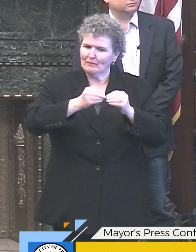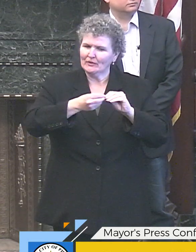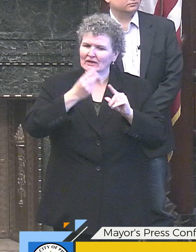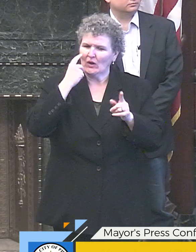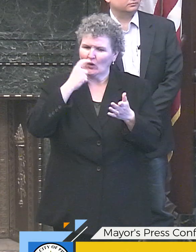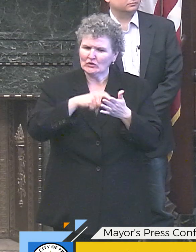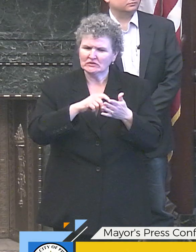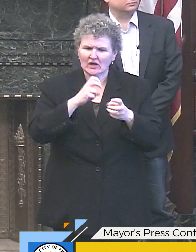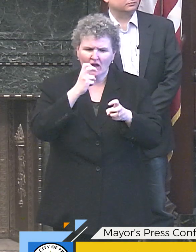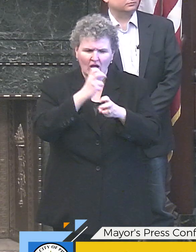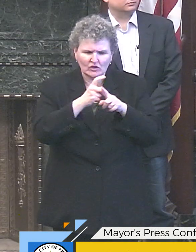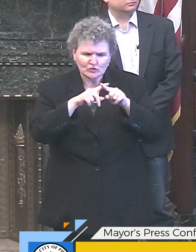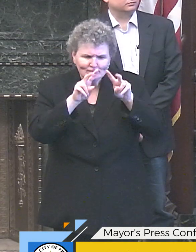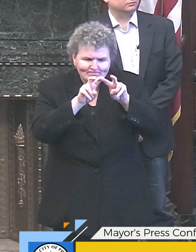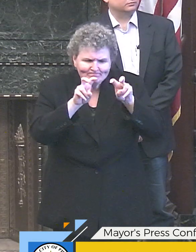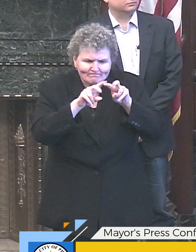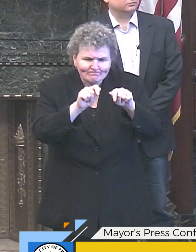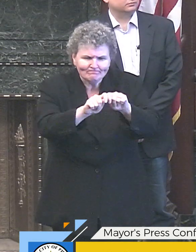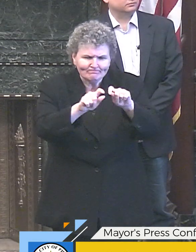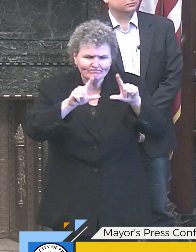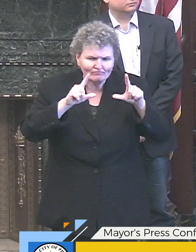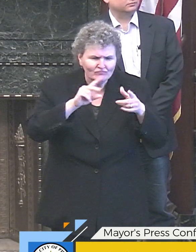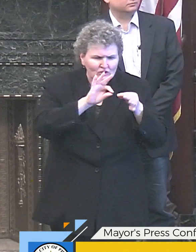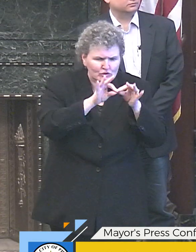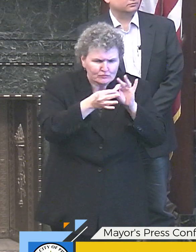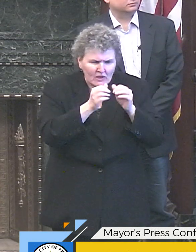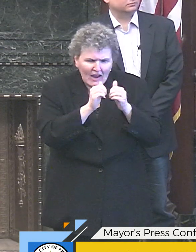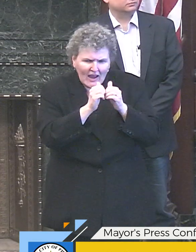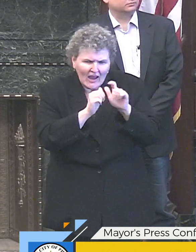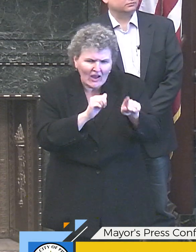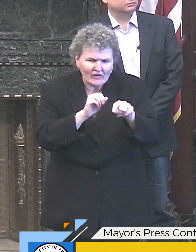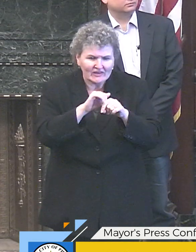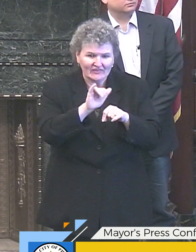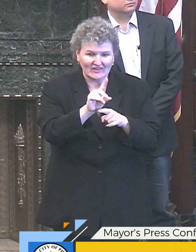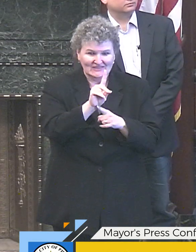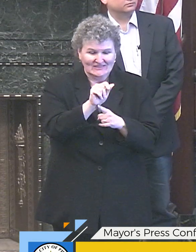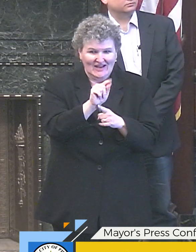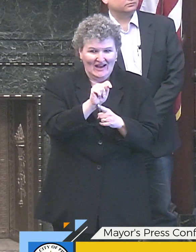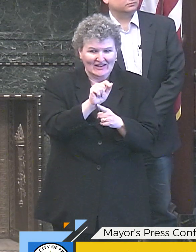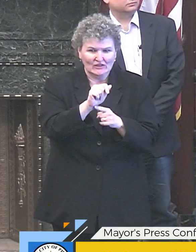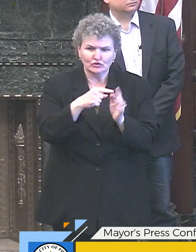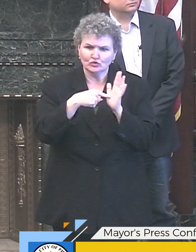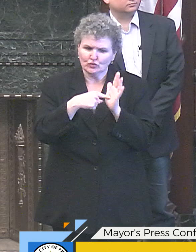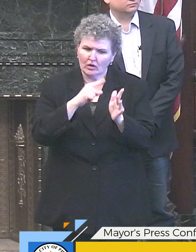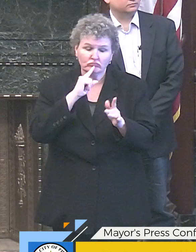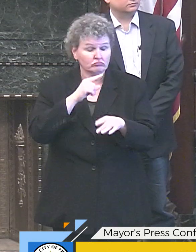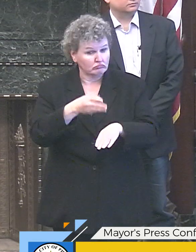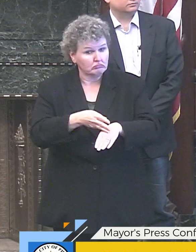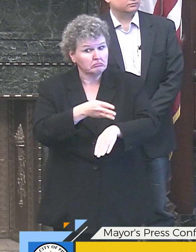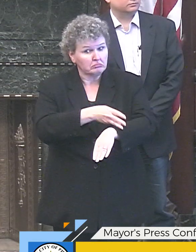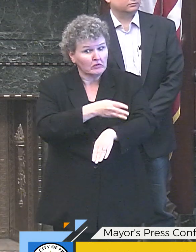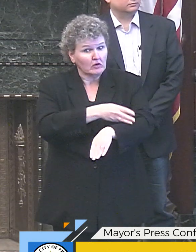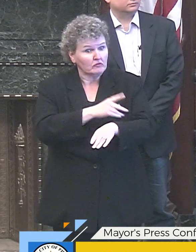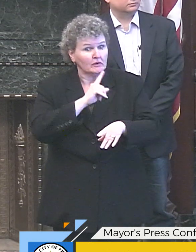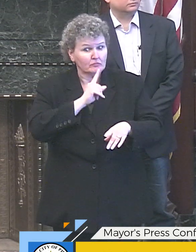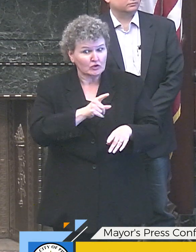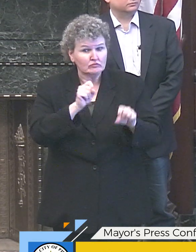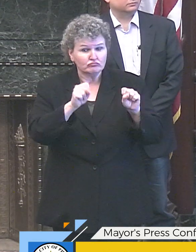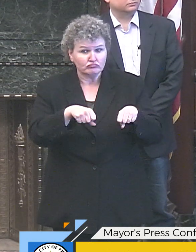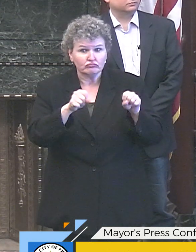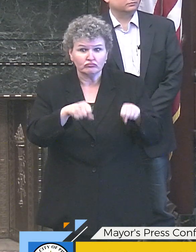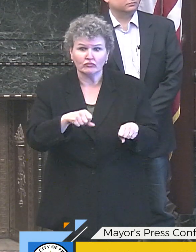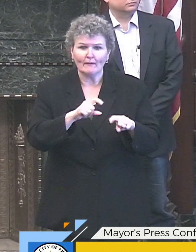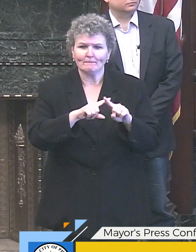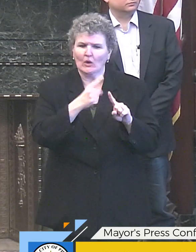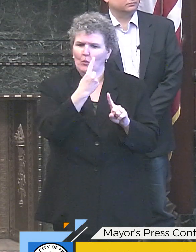it. You know, I'm happy to see any data that shows things going in the right direction, but I would like to see data from multiple sources